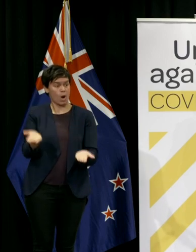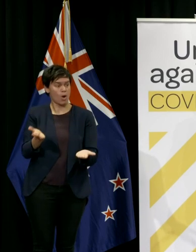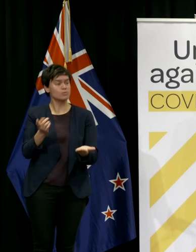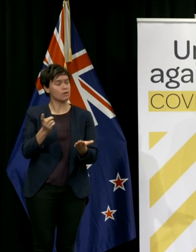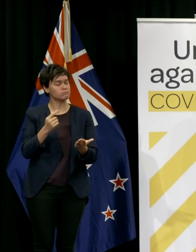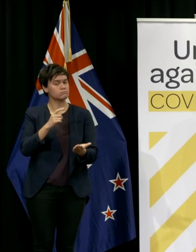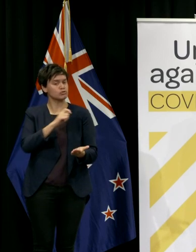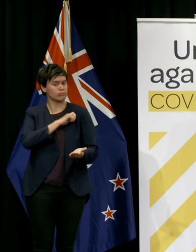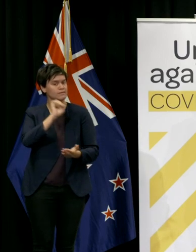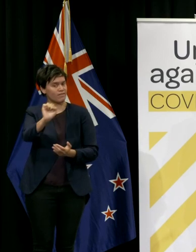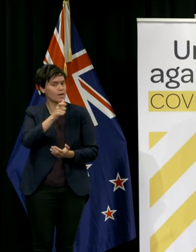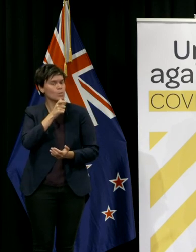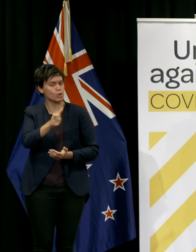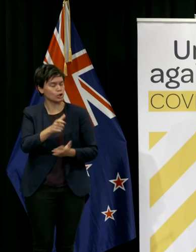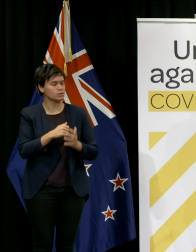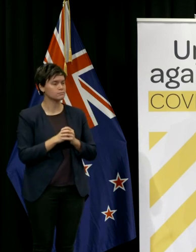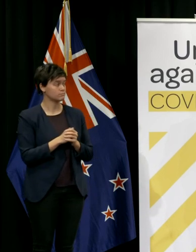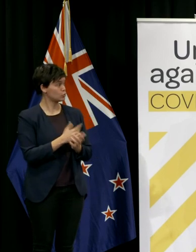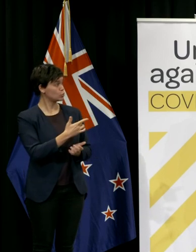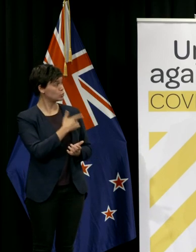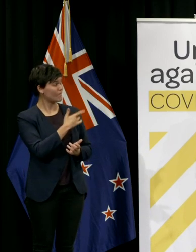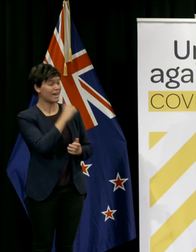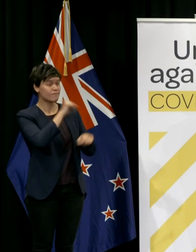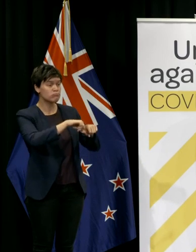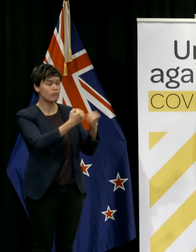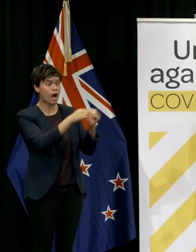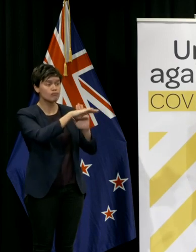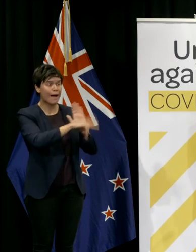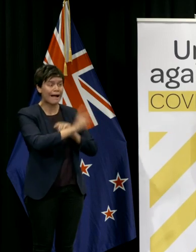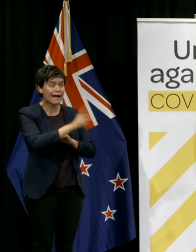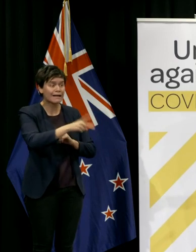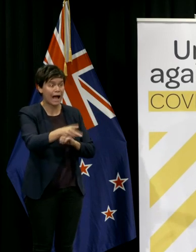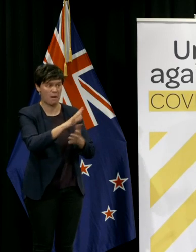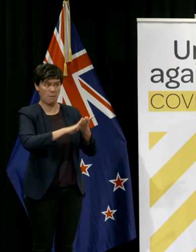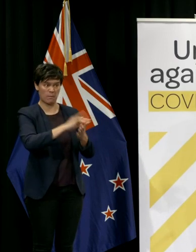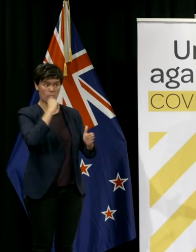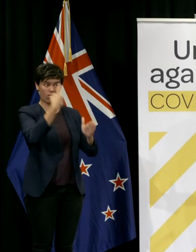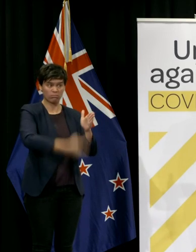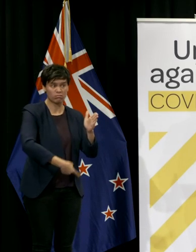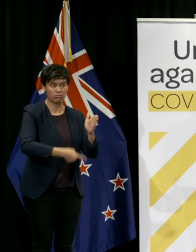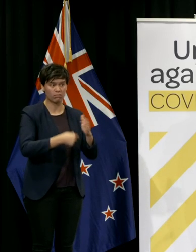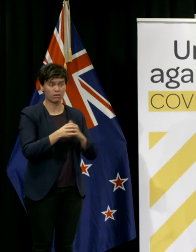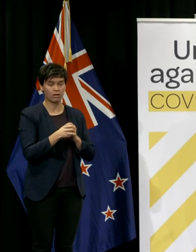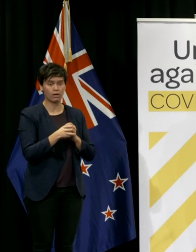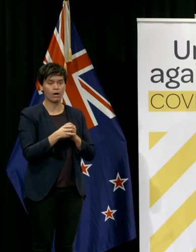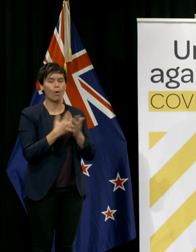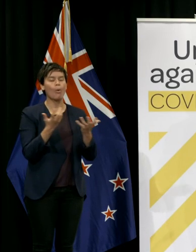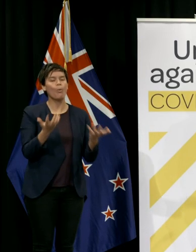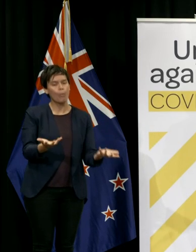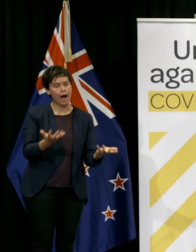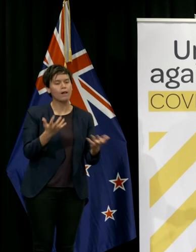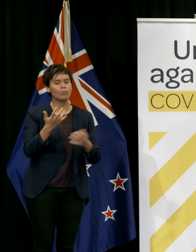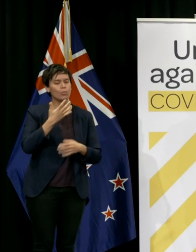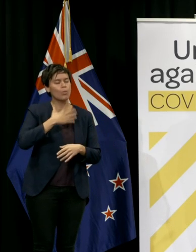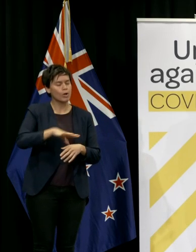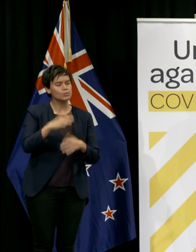will prosecute people, again, because the justice system will continue, but of course we want to be very particular about what we put into the